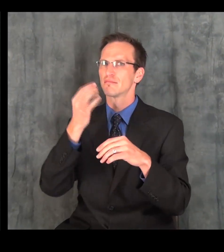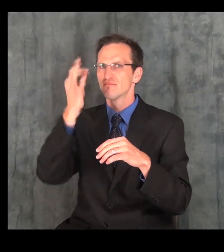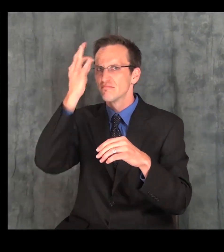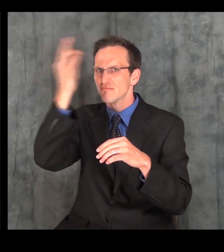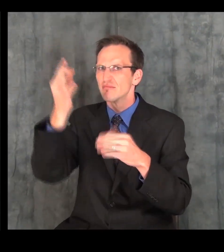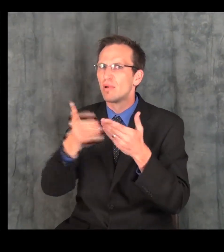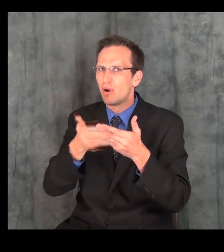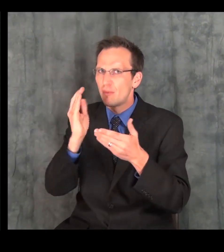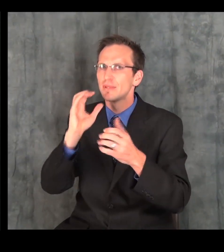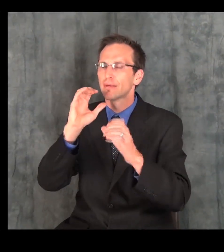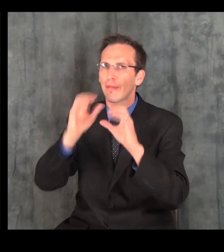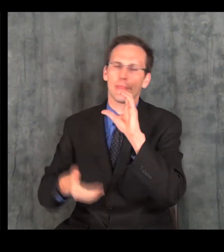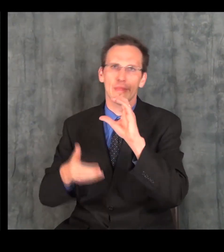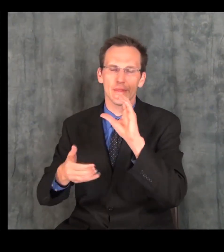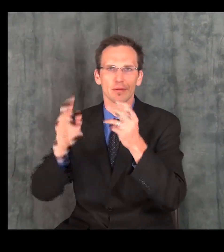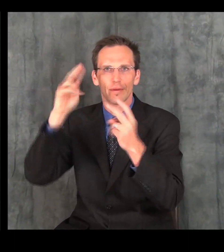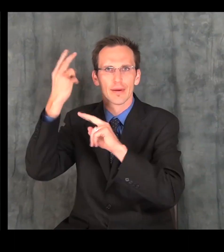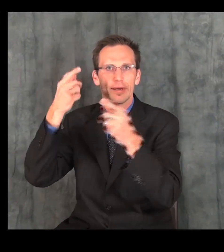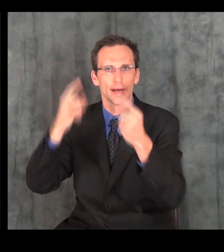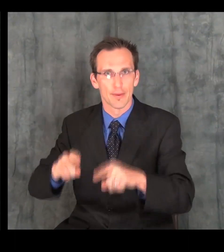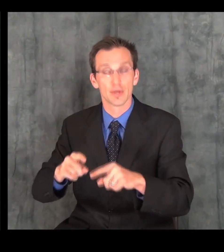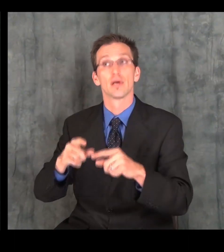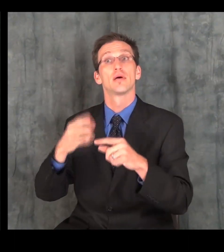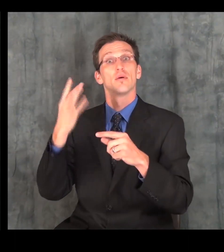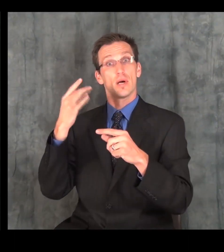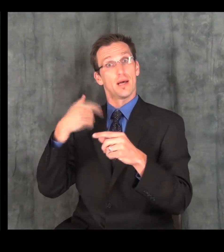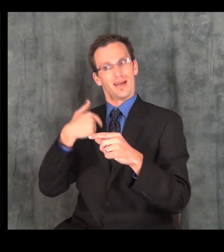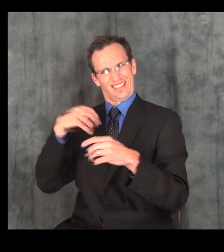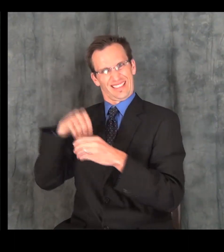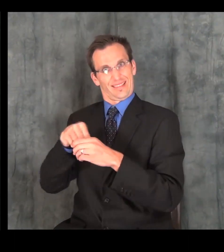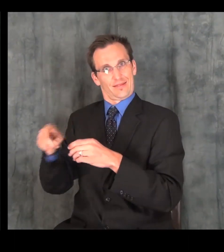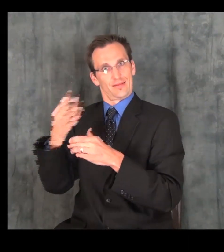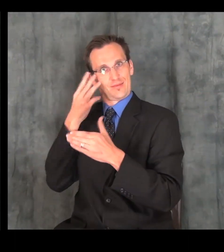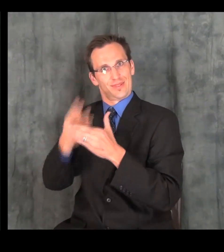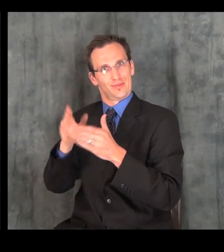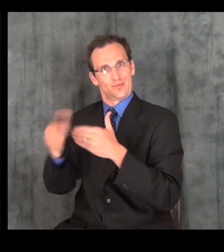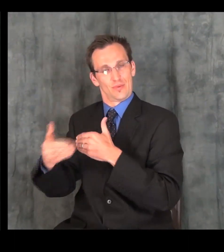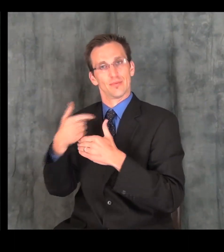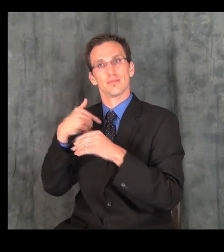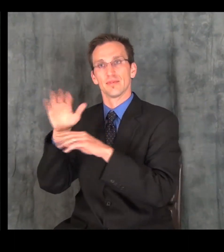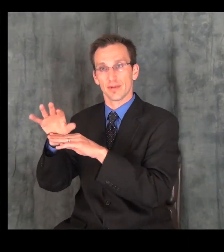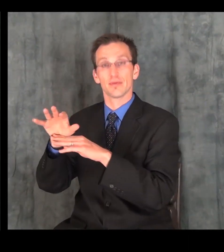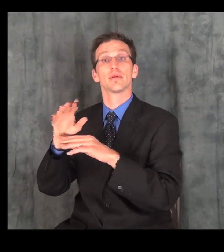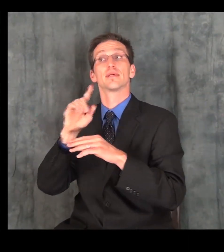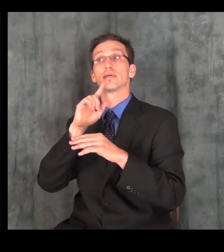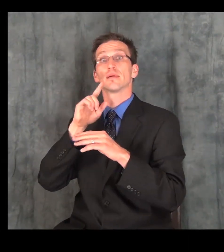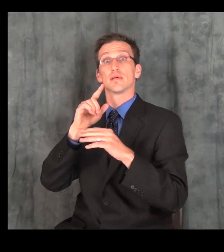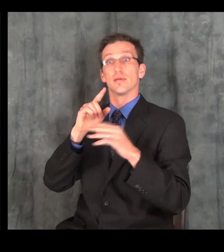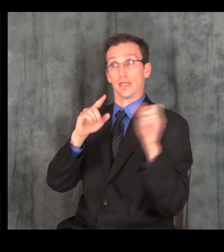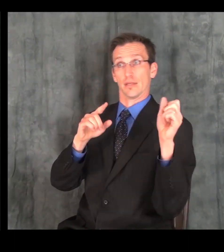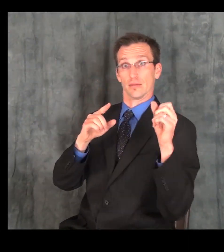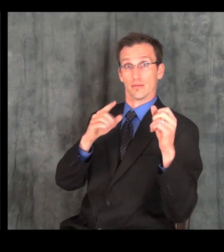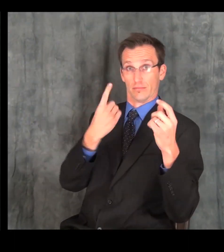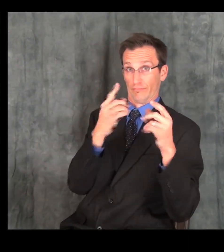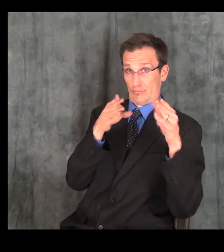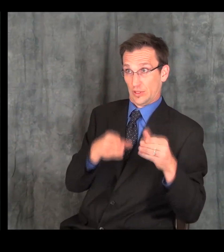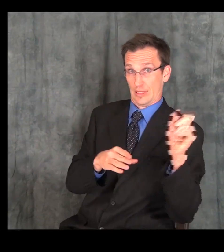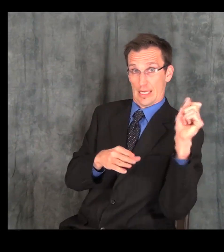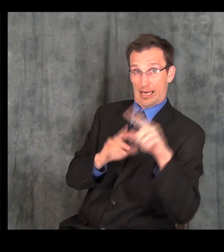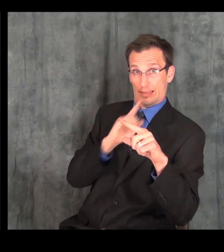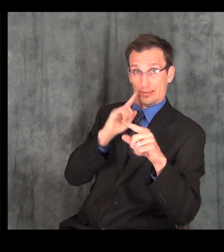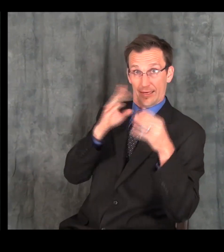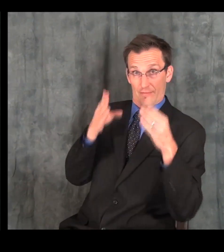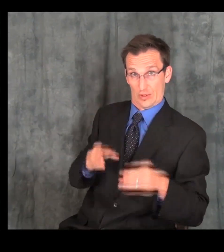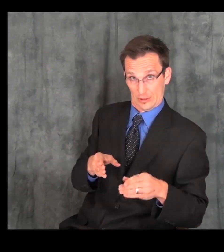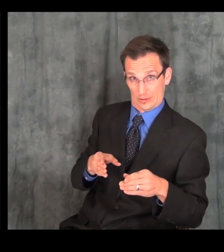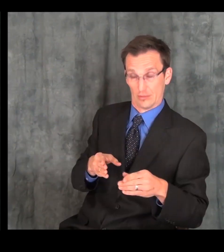was asked a question, and I was in that remote witness room with her doing the filming, and the deaf person was asked a question, and there was a big